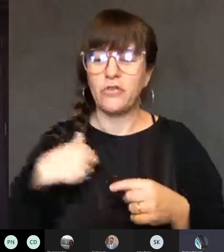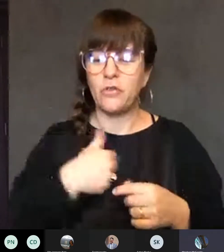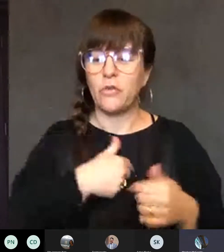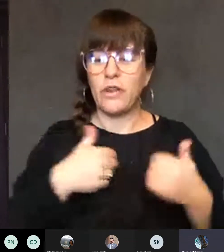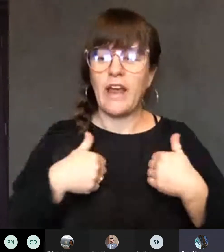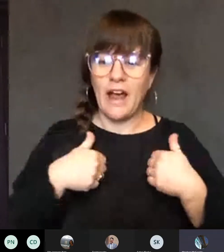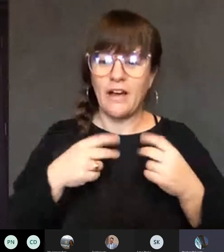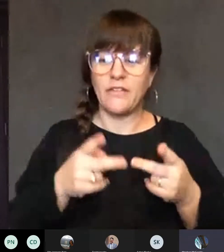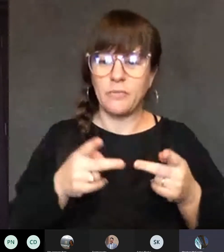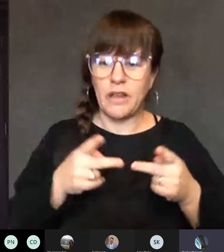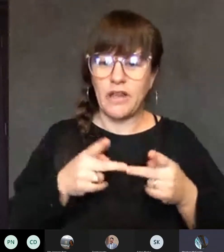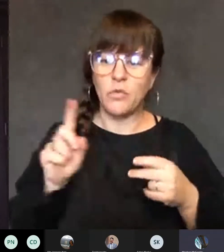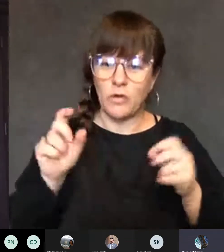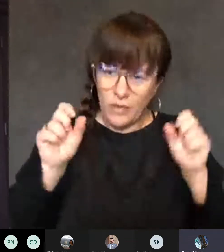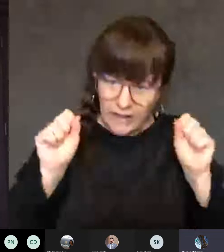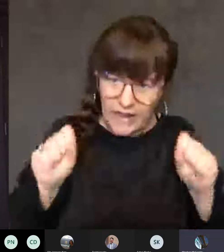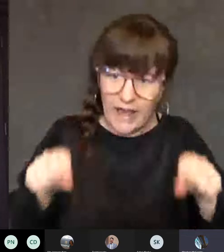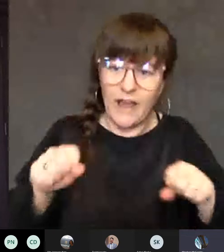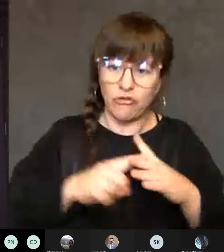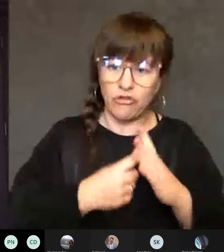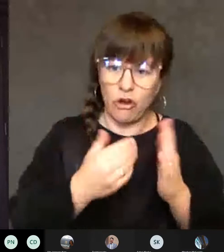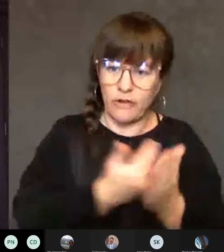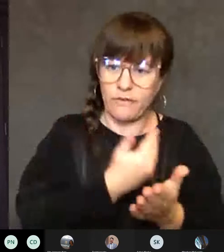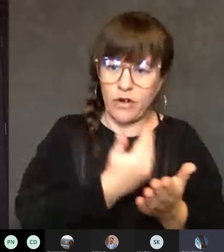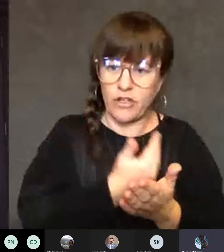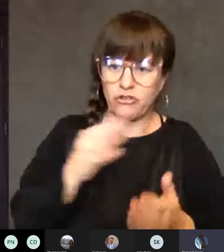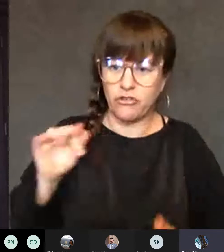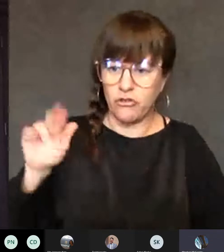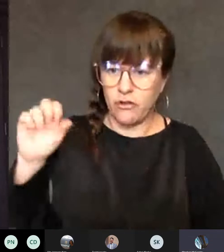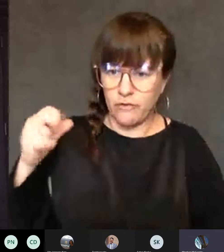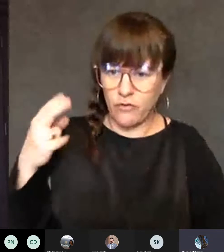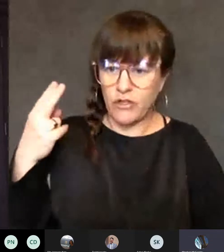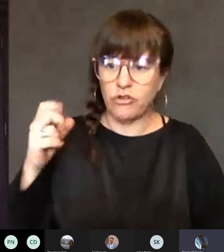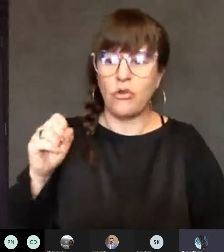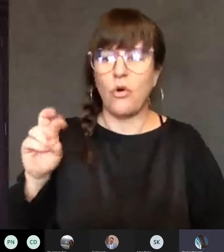can start fresh, or are we going to